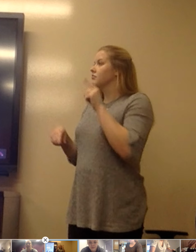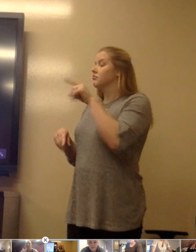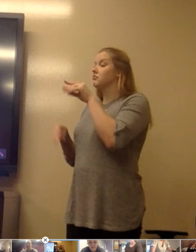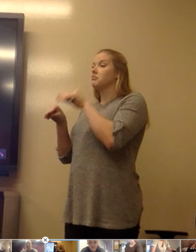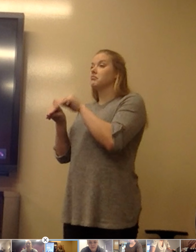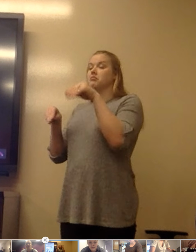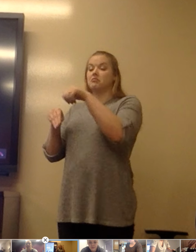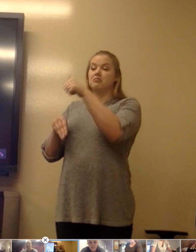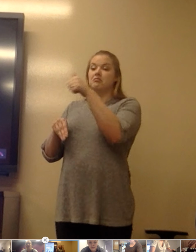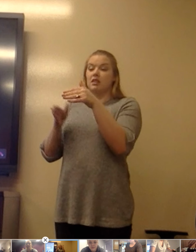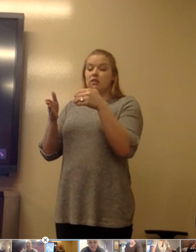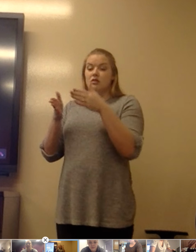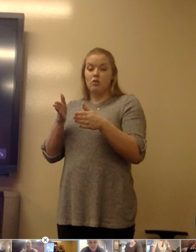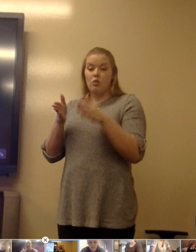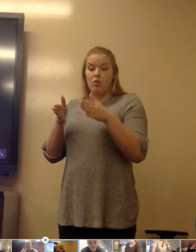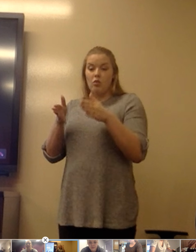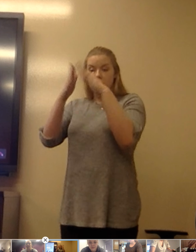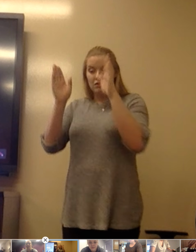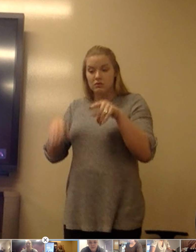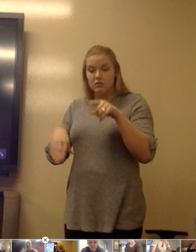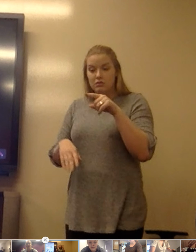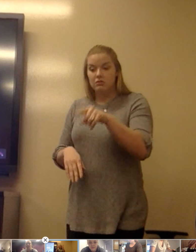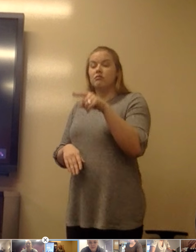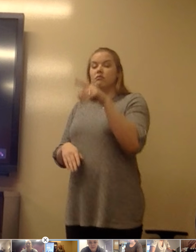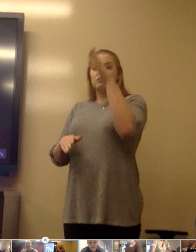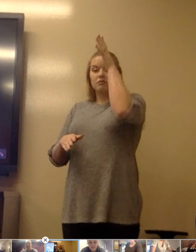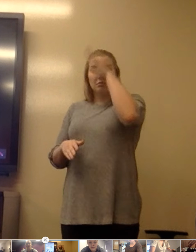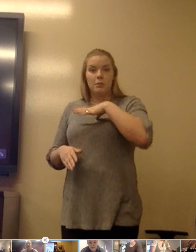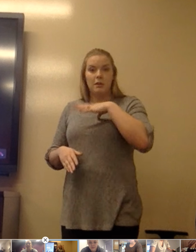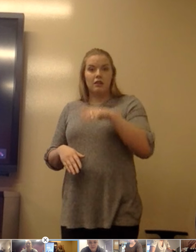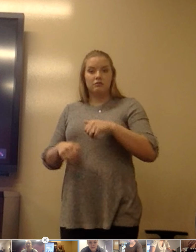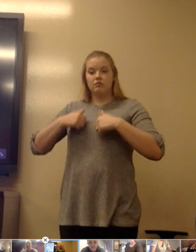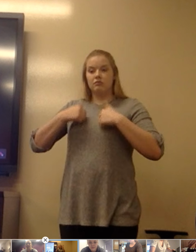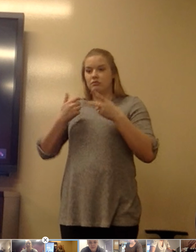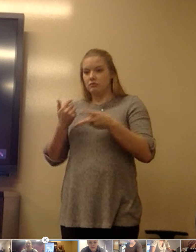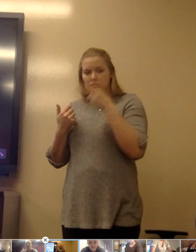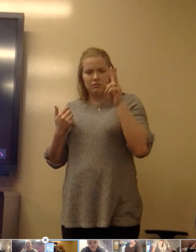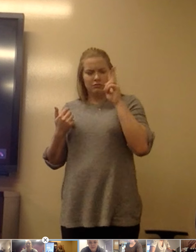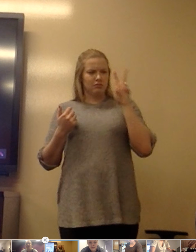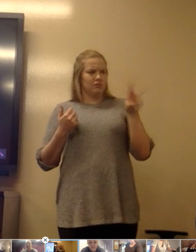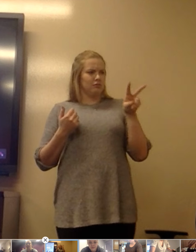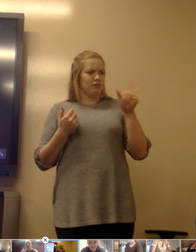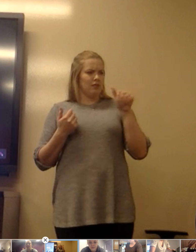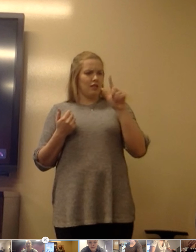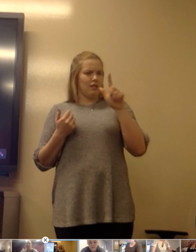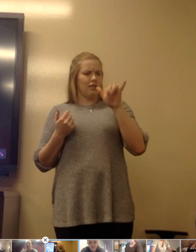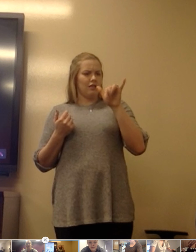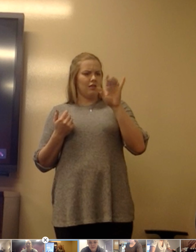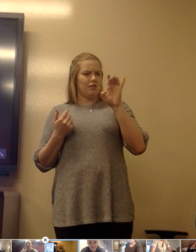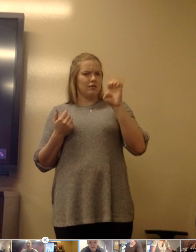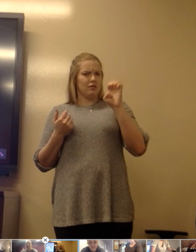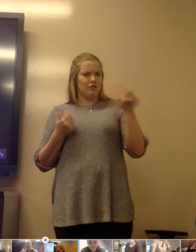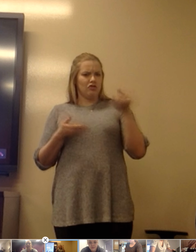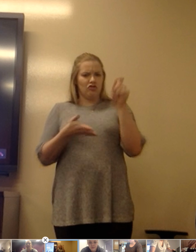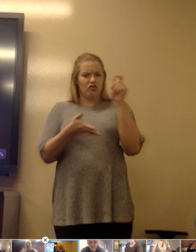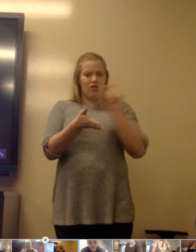So there's Alice and there's Gallaudet. So next door to Gallaudet, he saw a little girl.